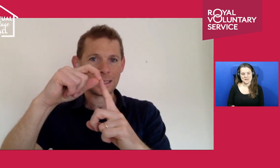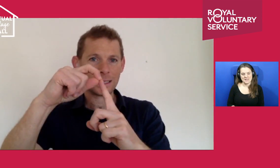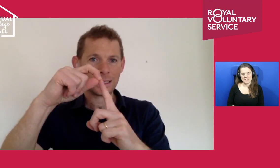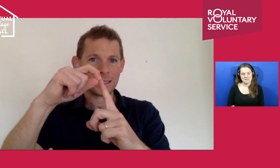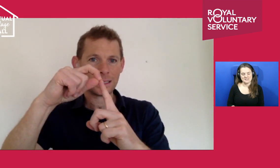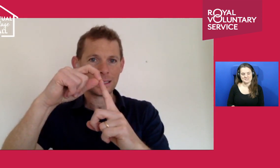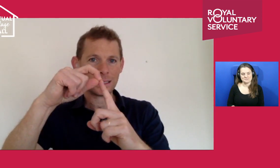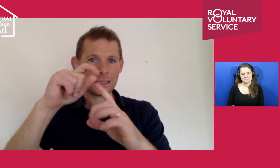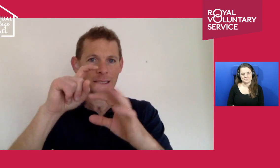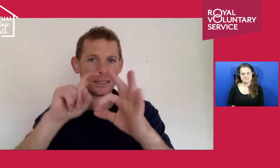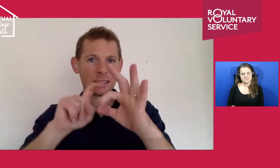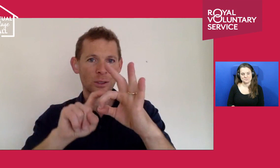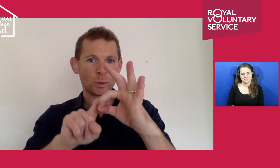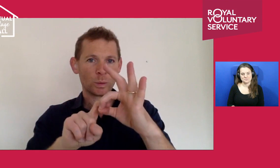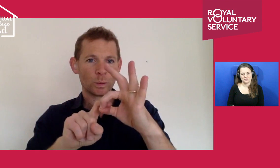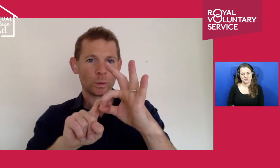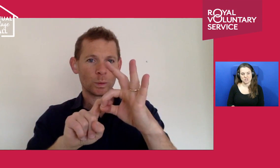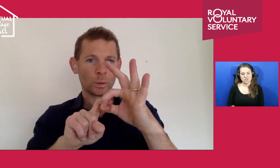P,